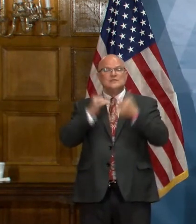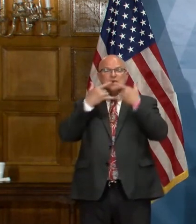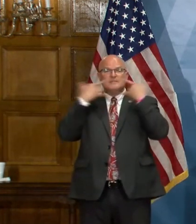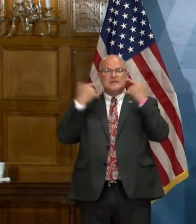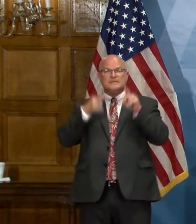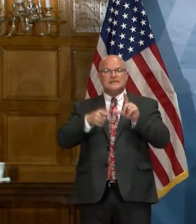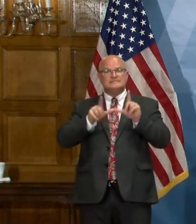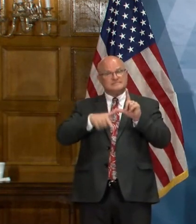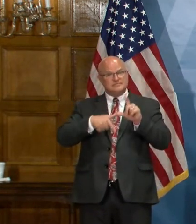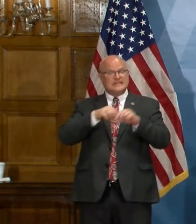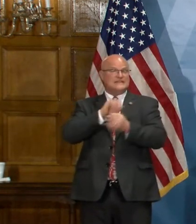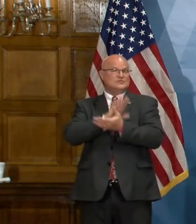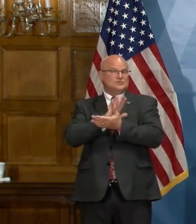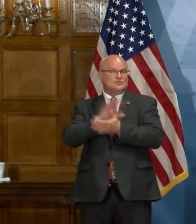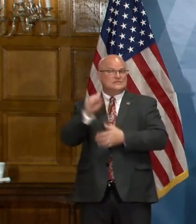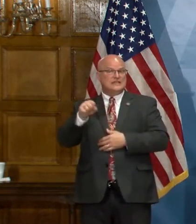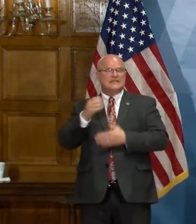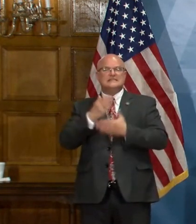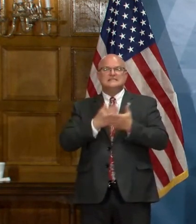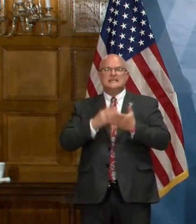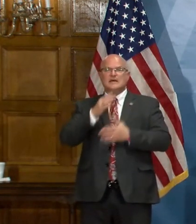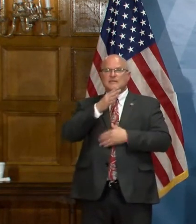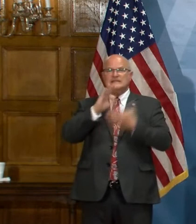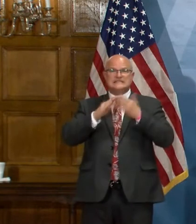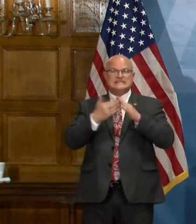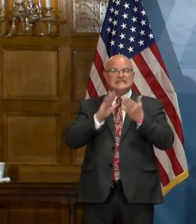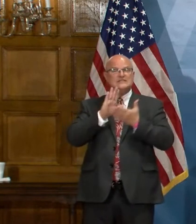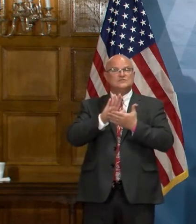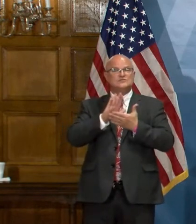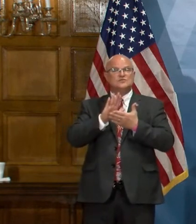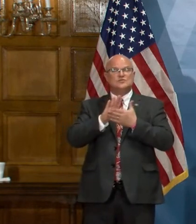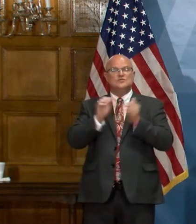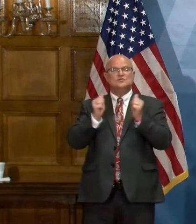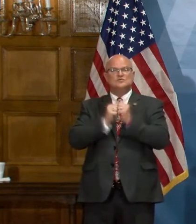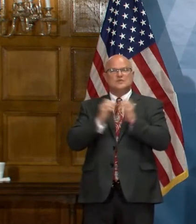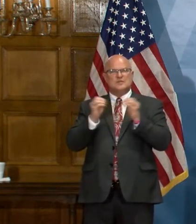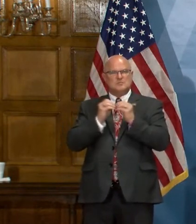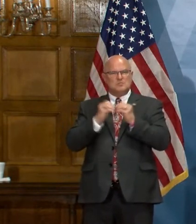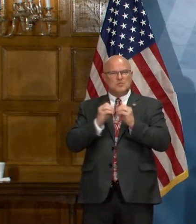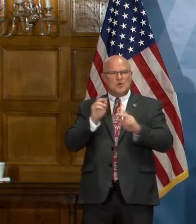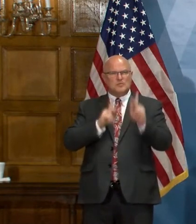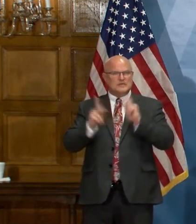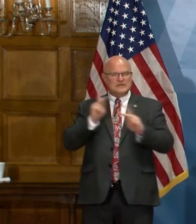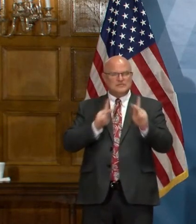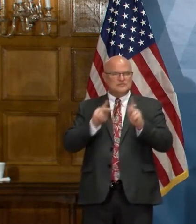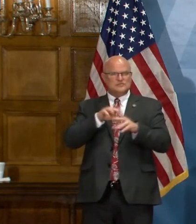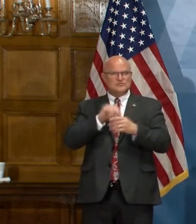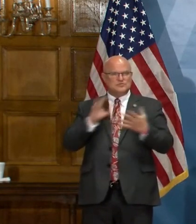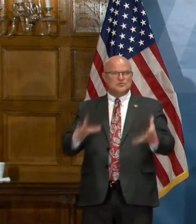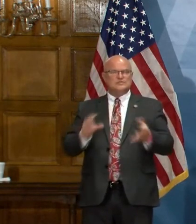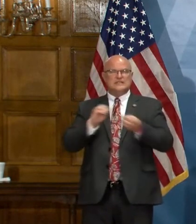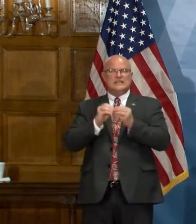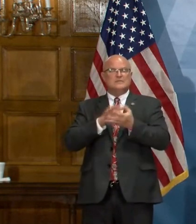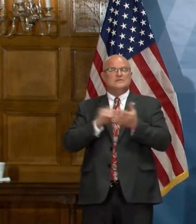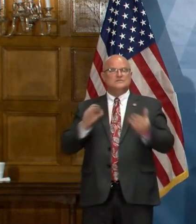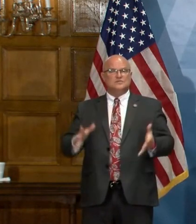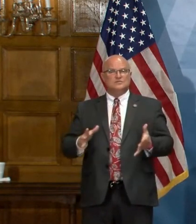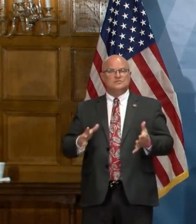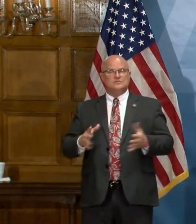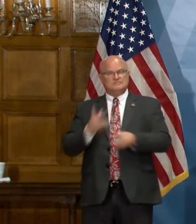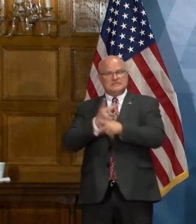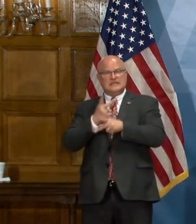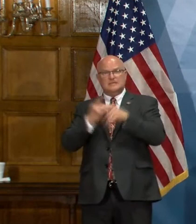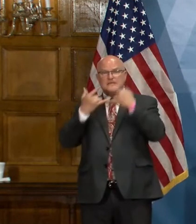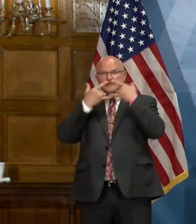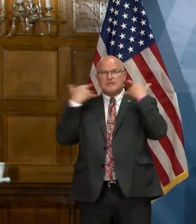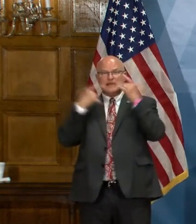mask mandate in the schools. Some of the urban schools with a denser population and number of students, are keeping